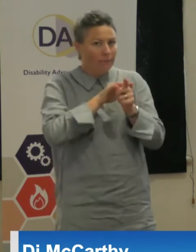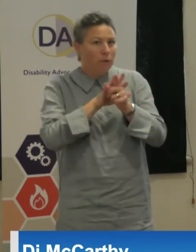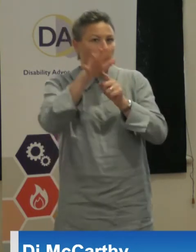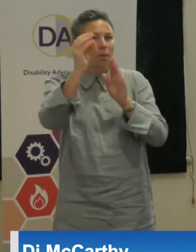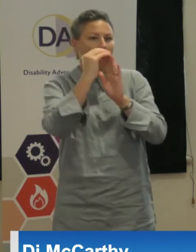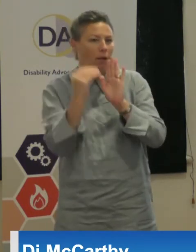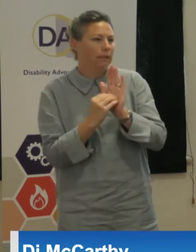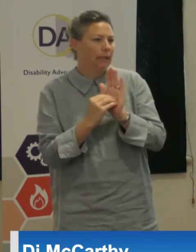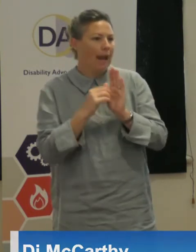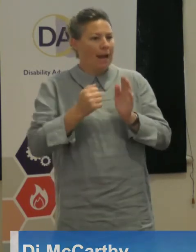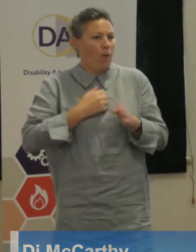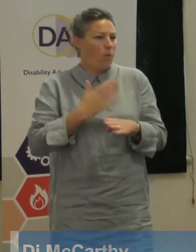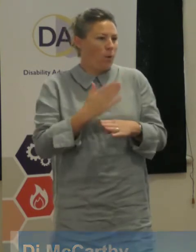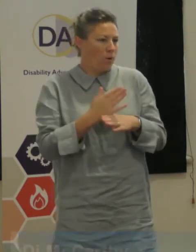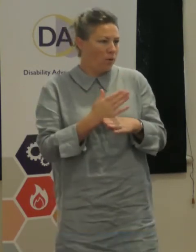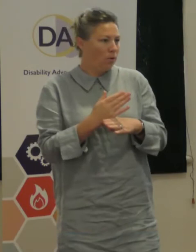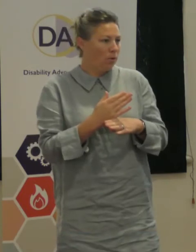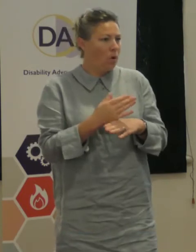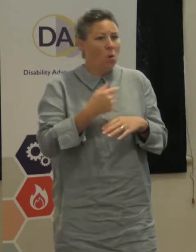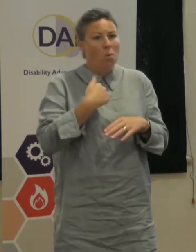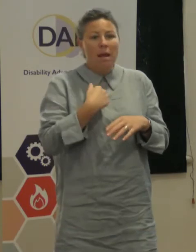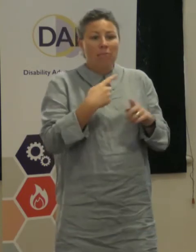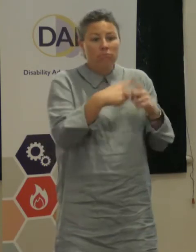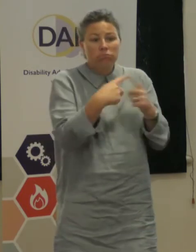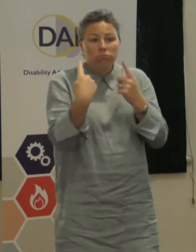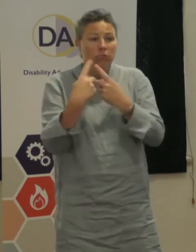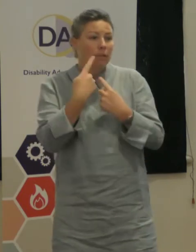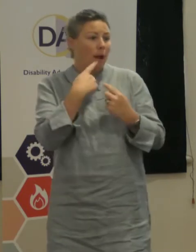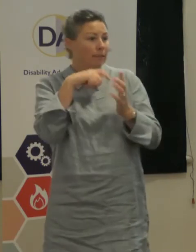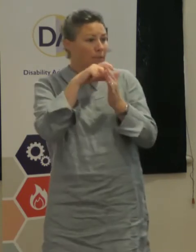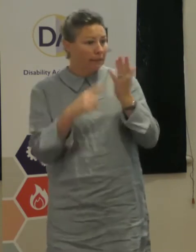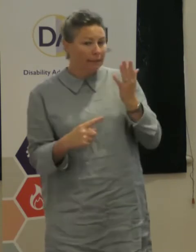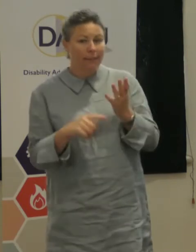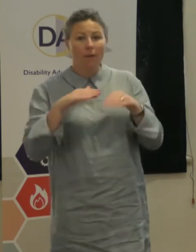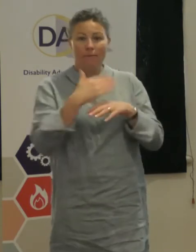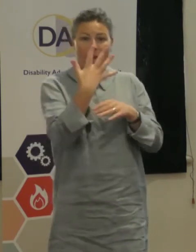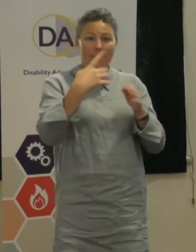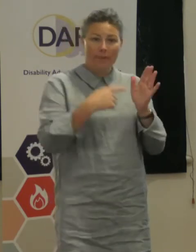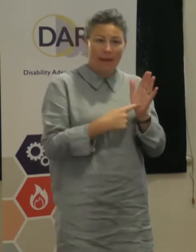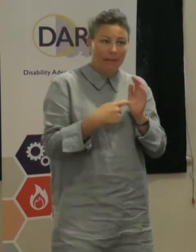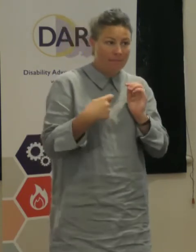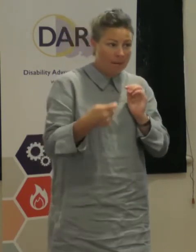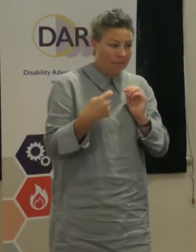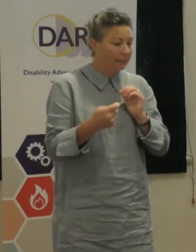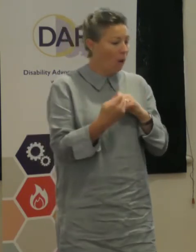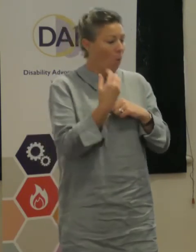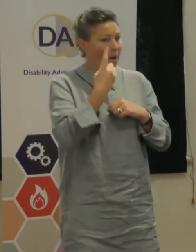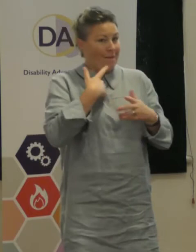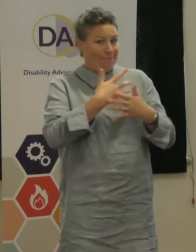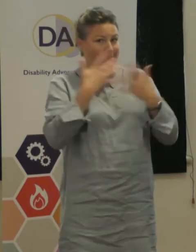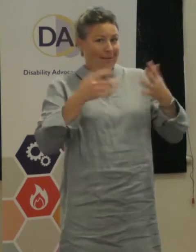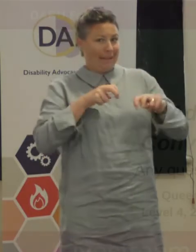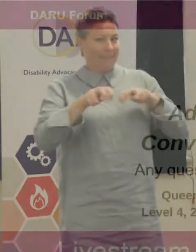We're a cross-disability organisation with over 5,000 members, and one of our key activities